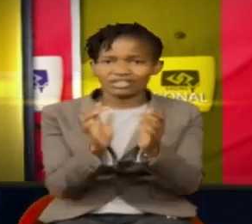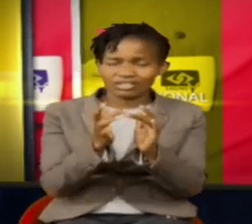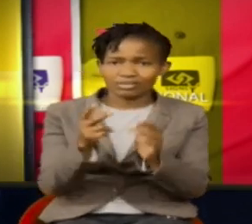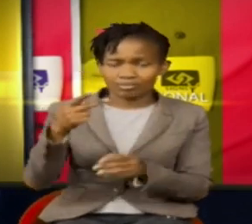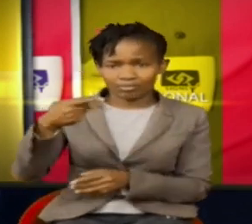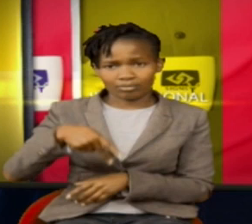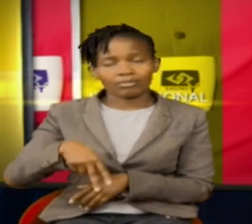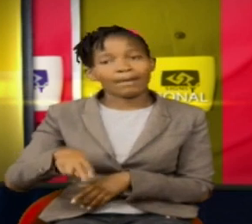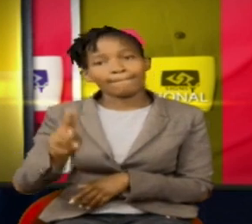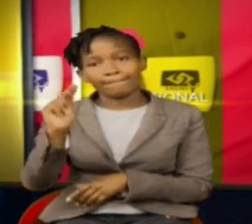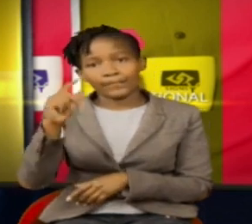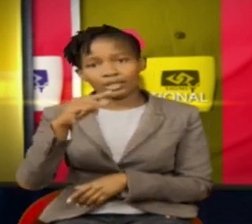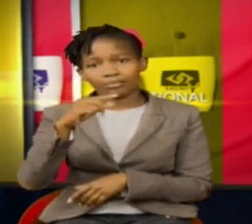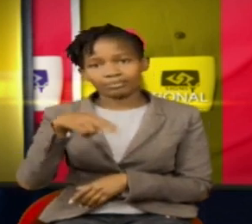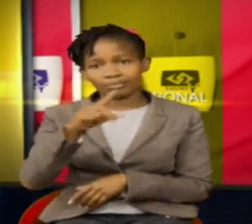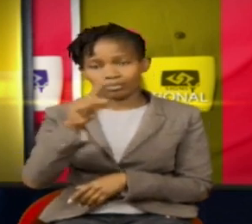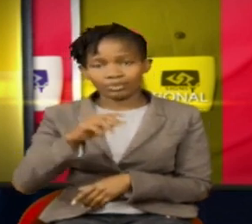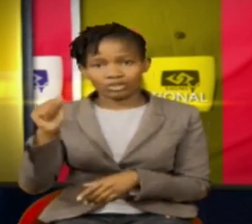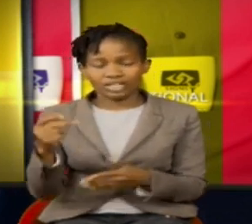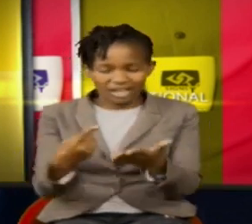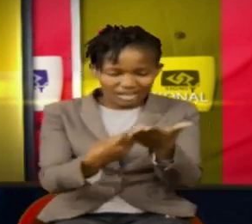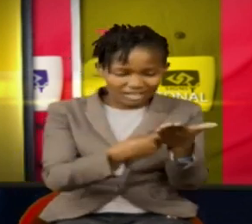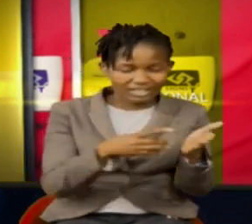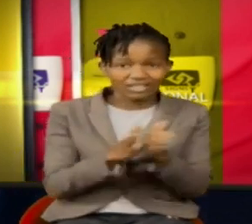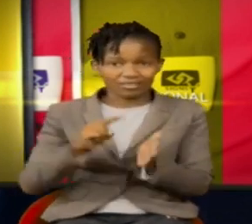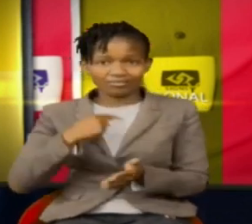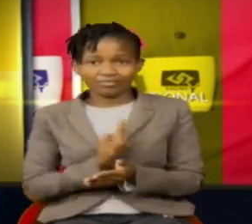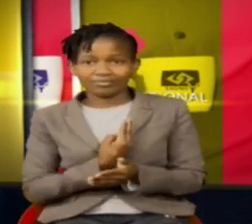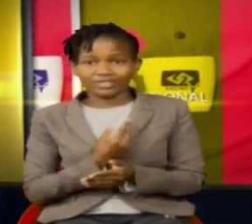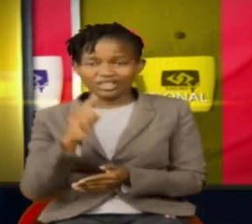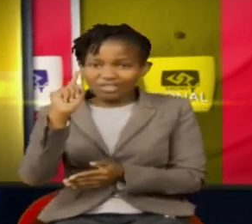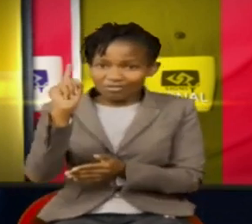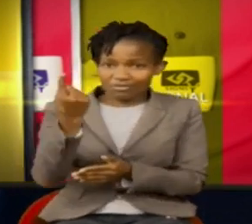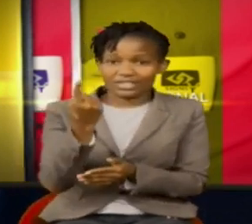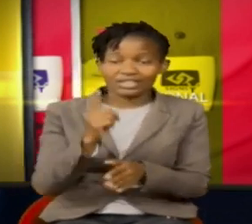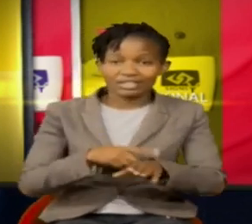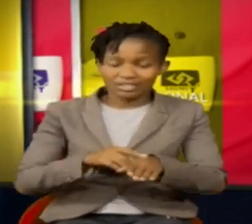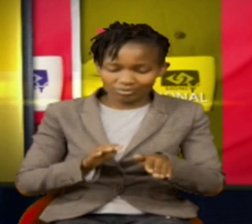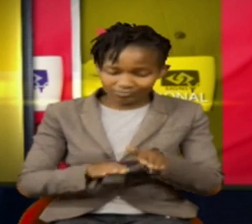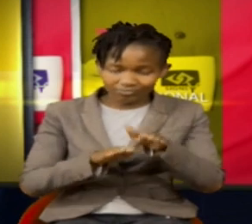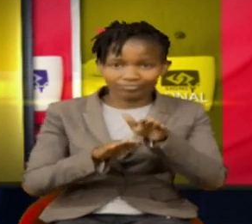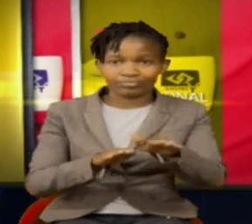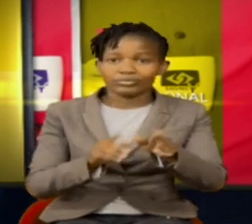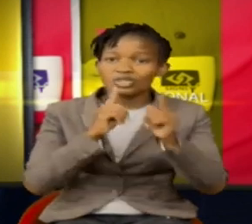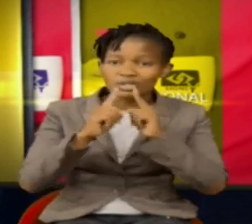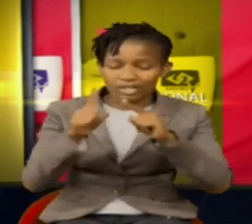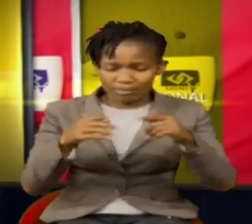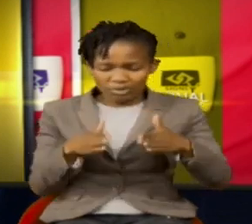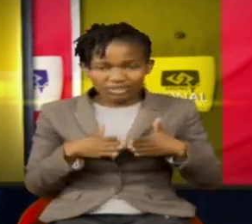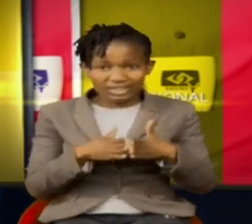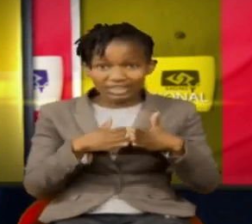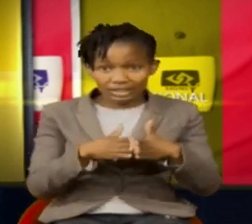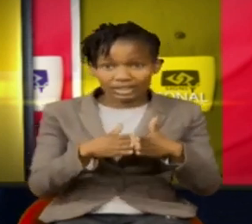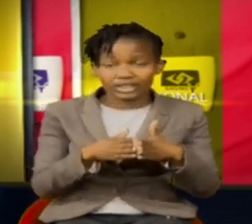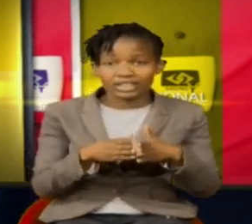KE. And plug into the conversation. Mm-hmm. I think the first step is to talk about sex. Yes. And treat these young people as